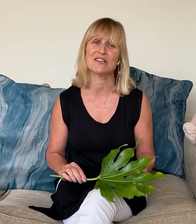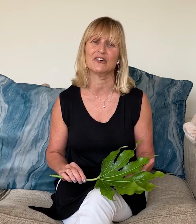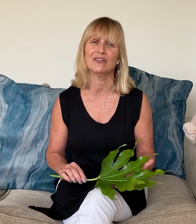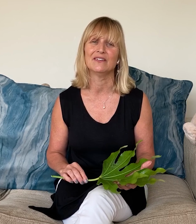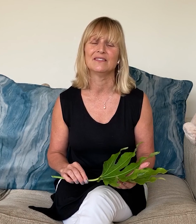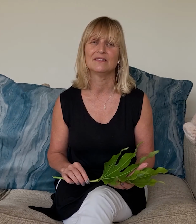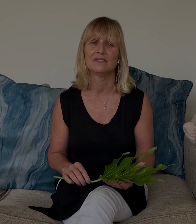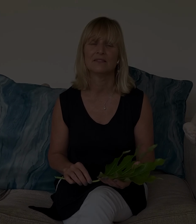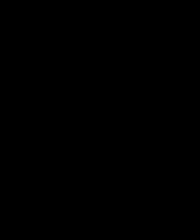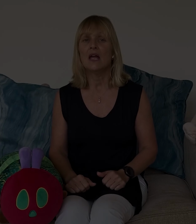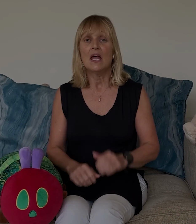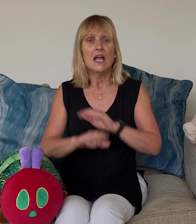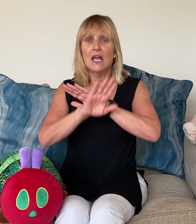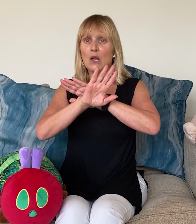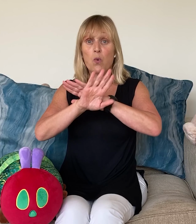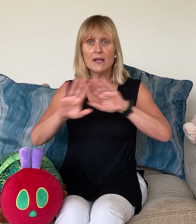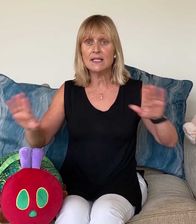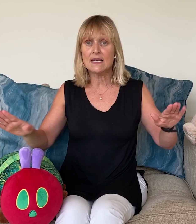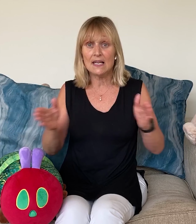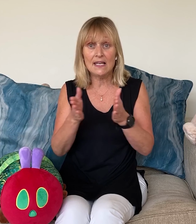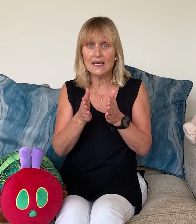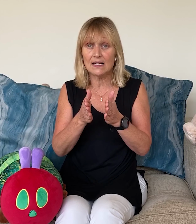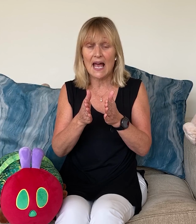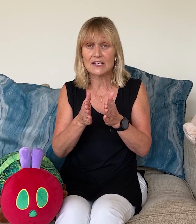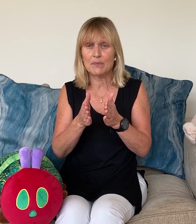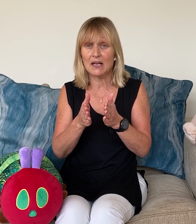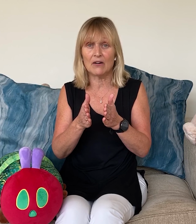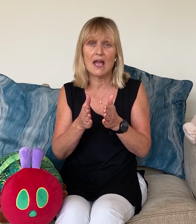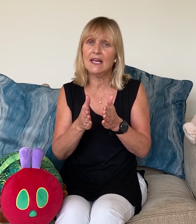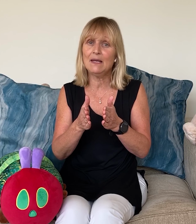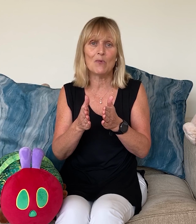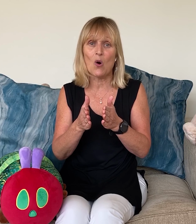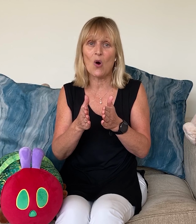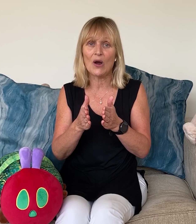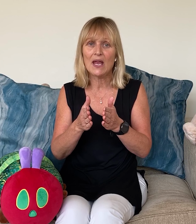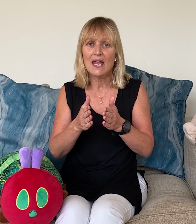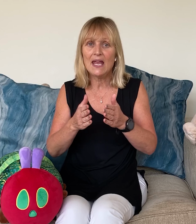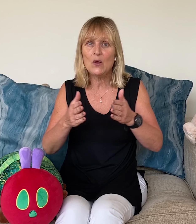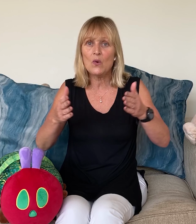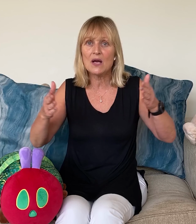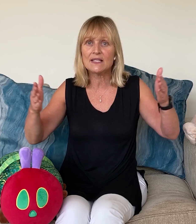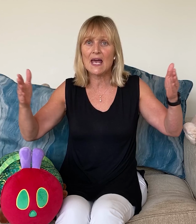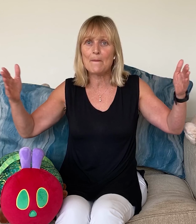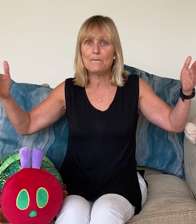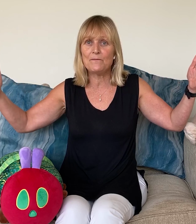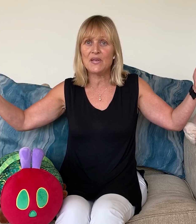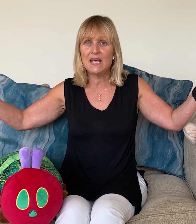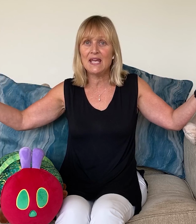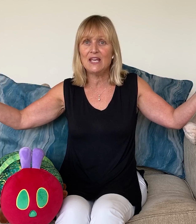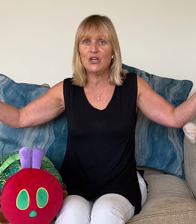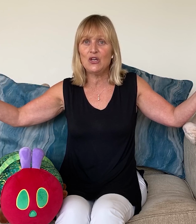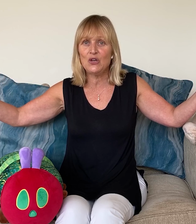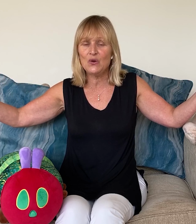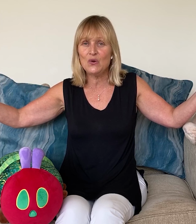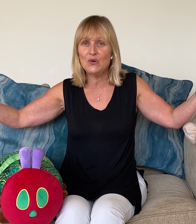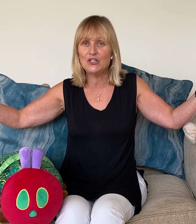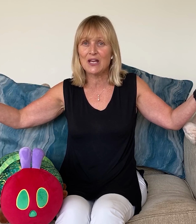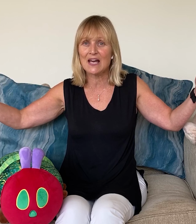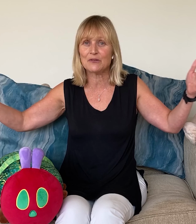better. He wasn't a little caterpillar anymore. He was a big, huge